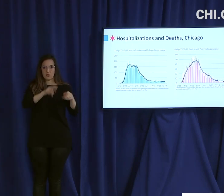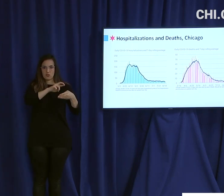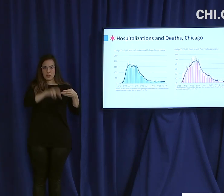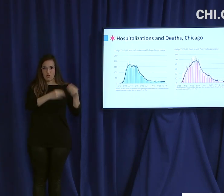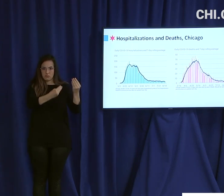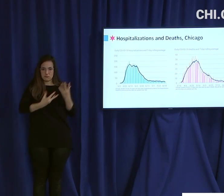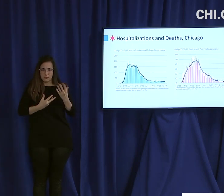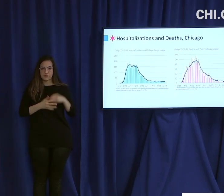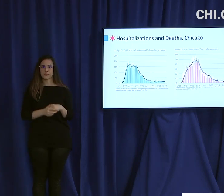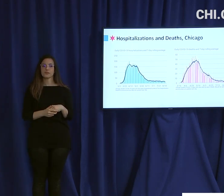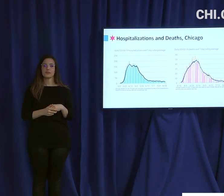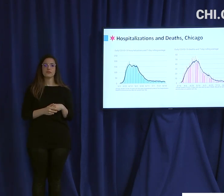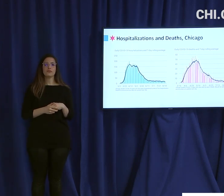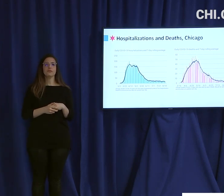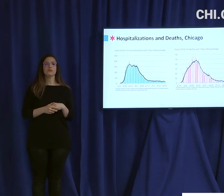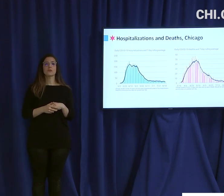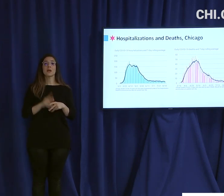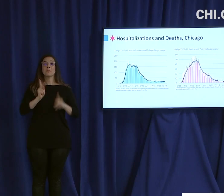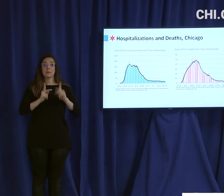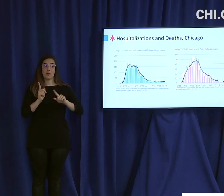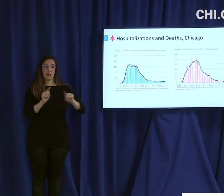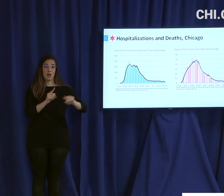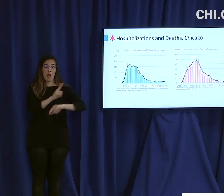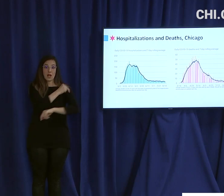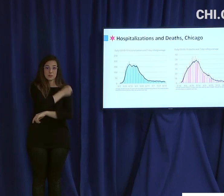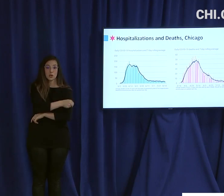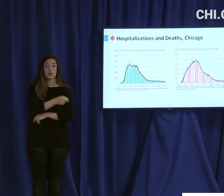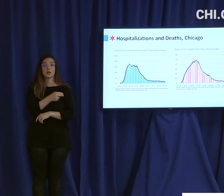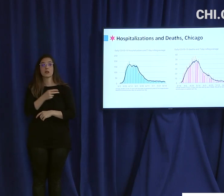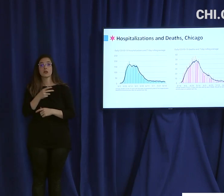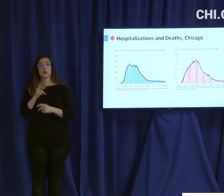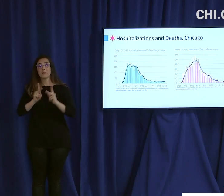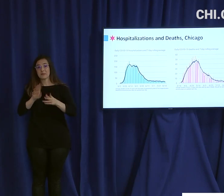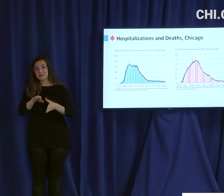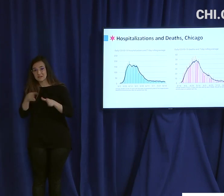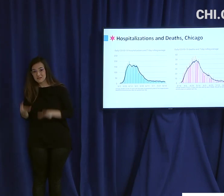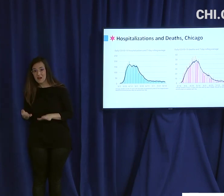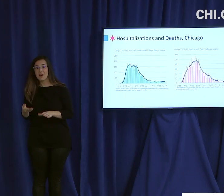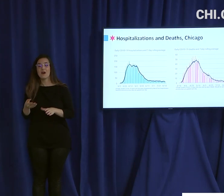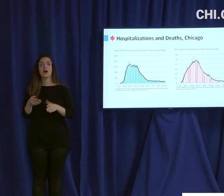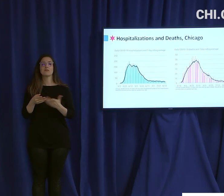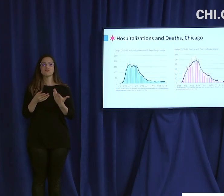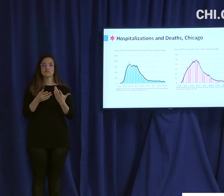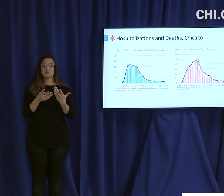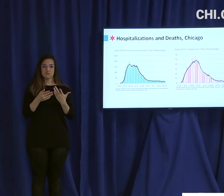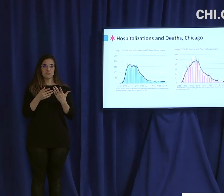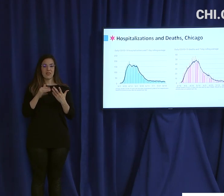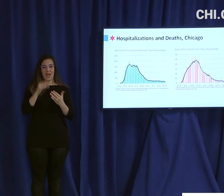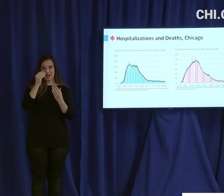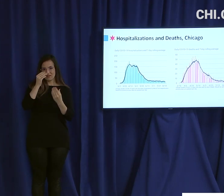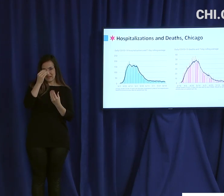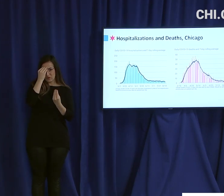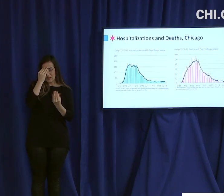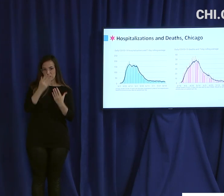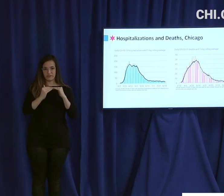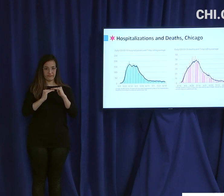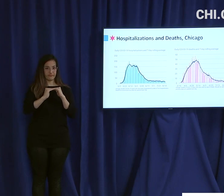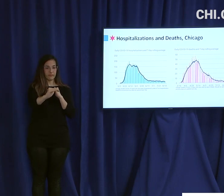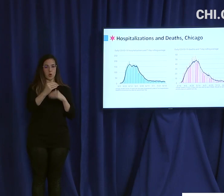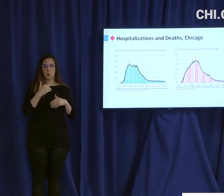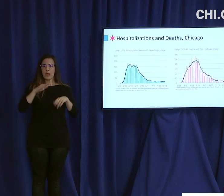and our death data is stable. We have not seen any increase in hospitalizations, in